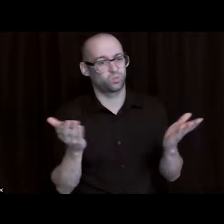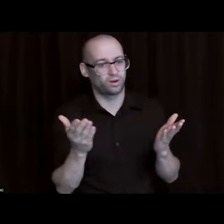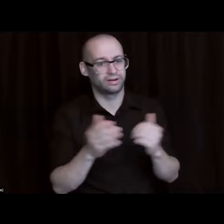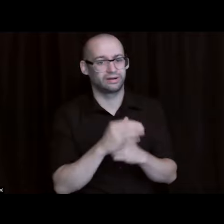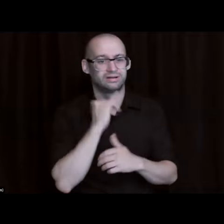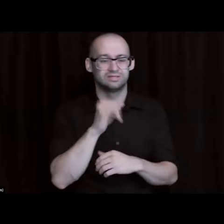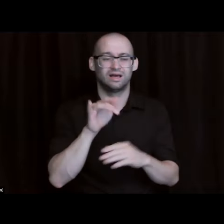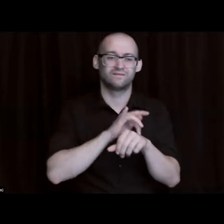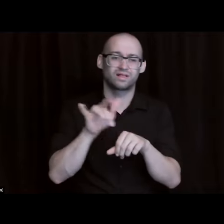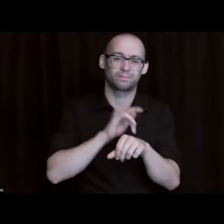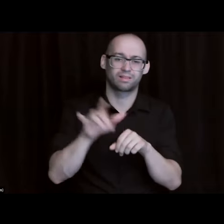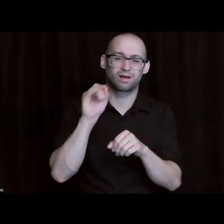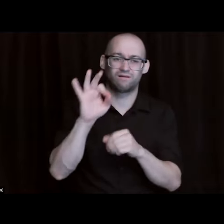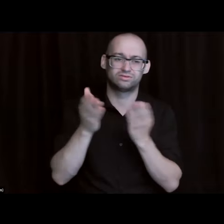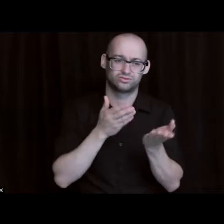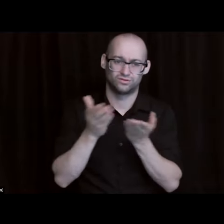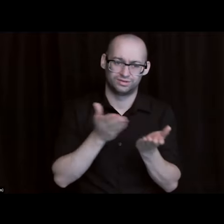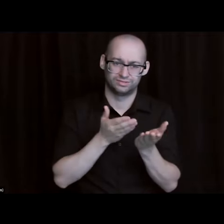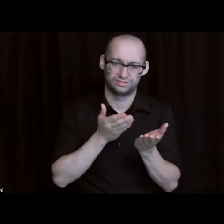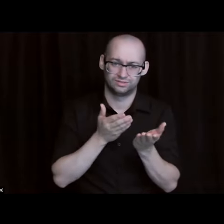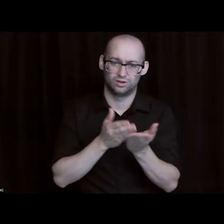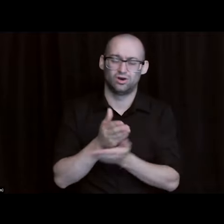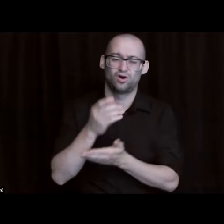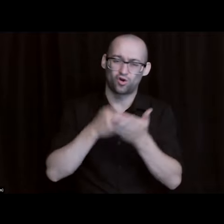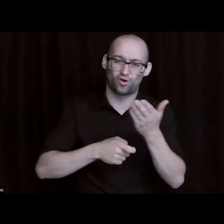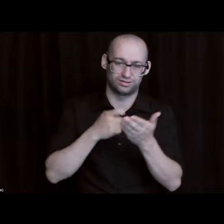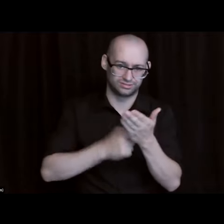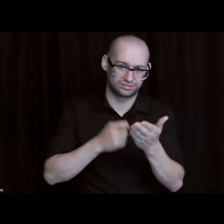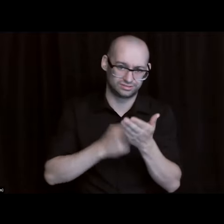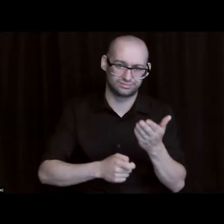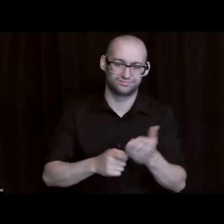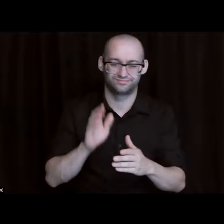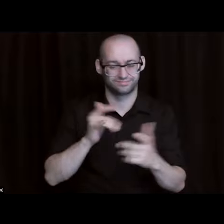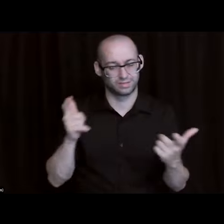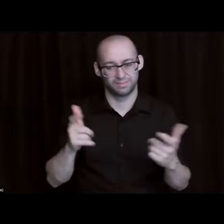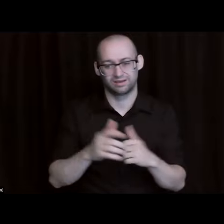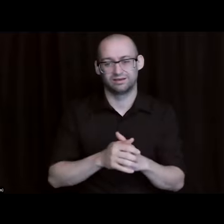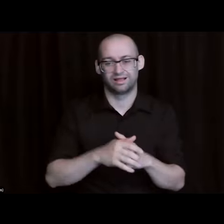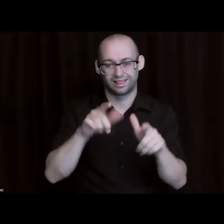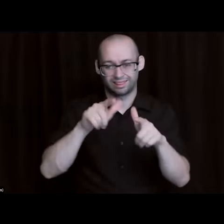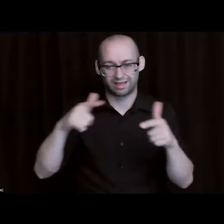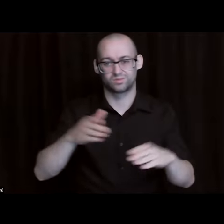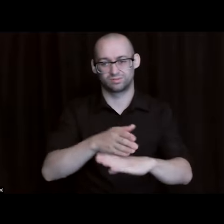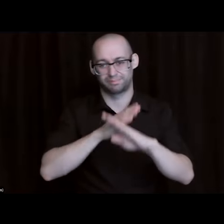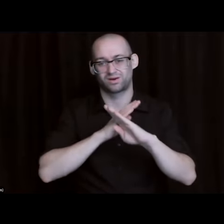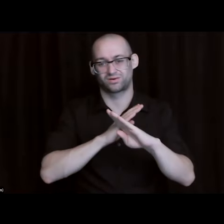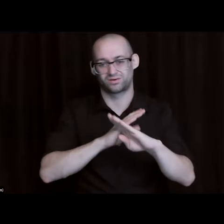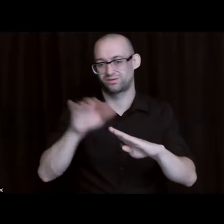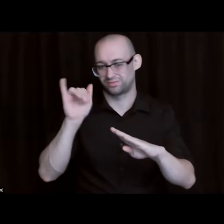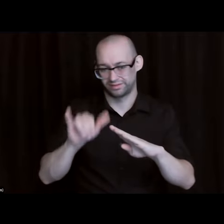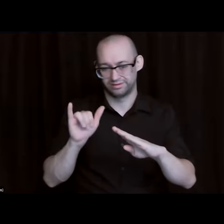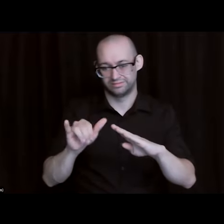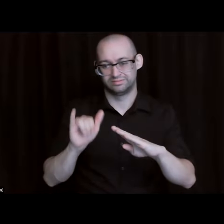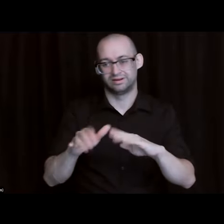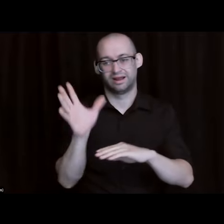of service. Cost has been a big obstacle. Language barrier has been another big obstacle,